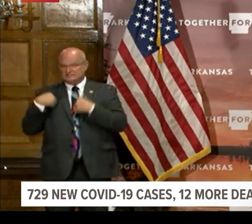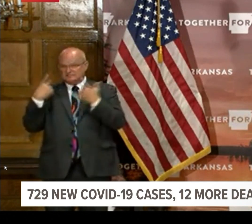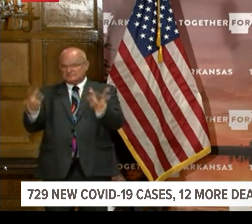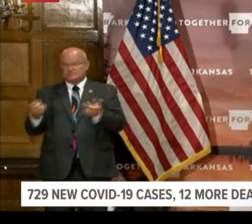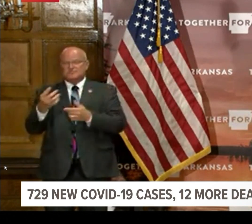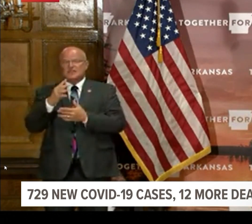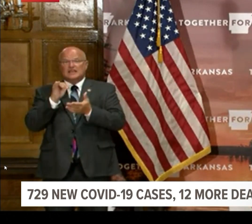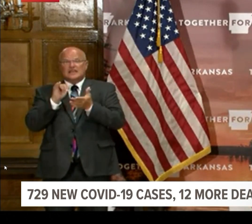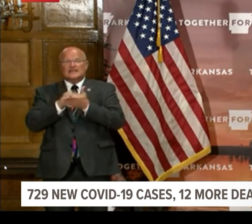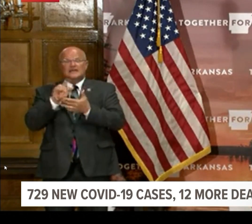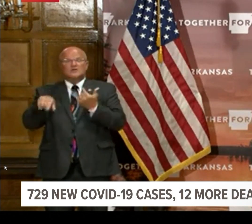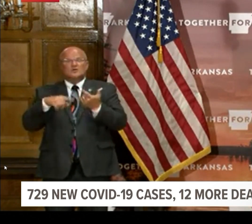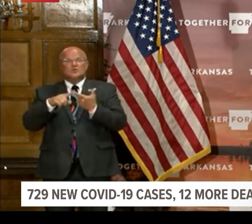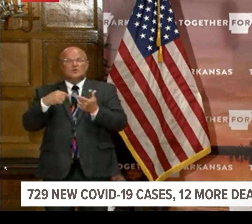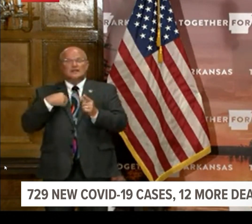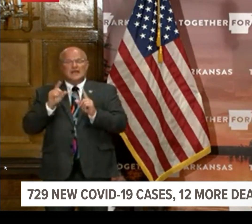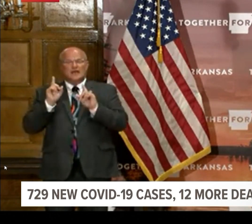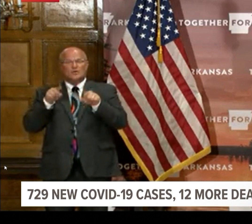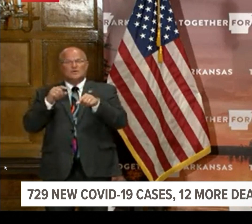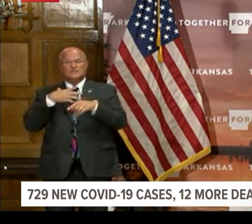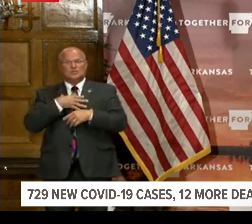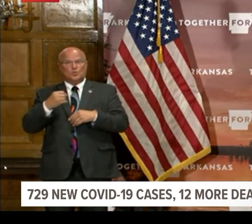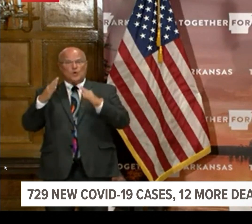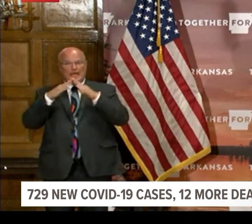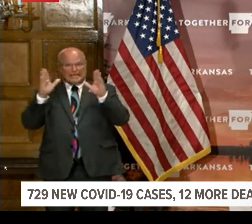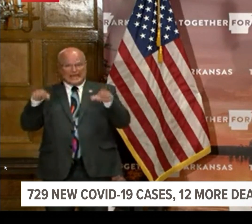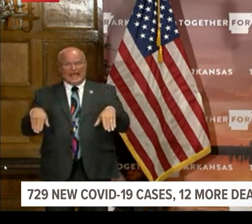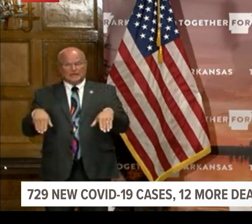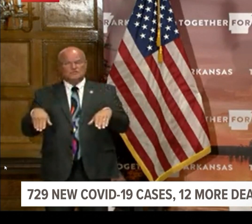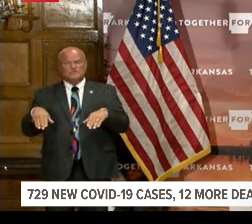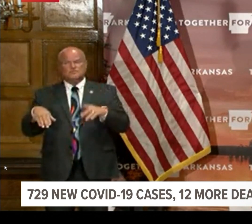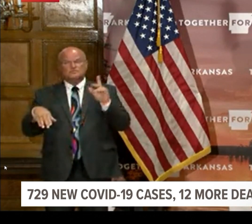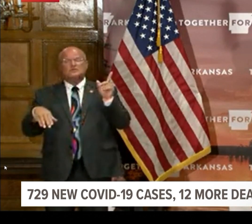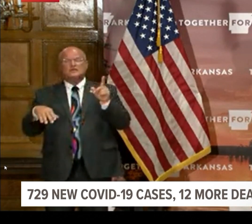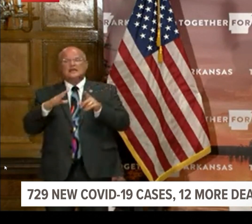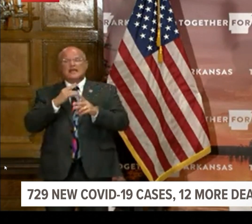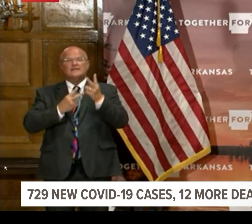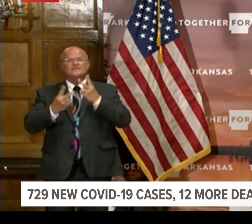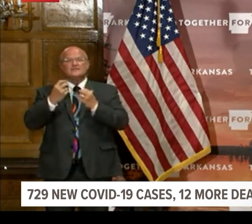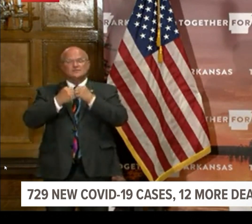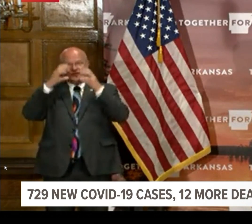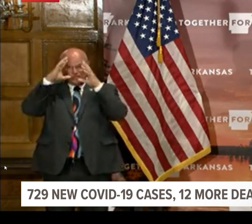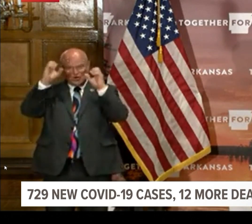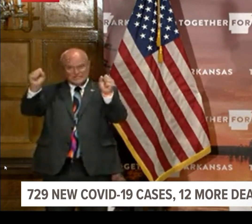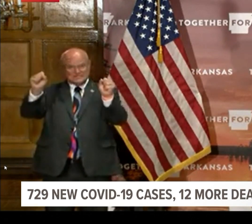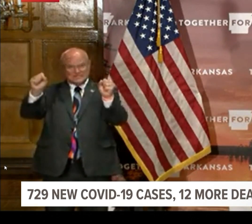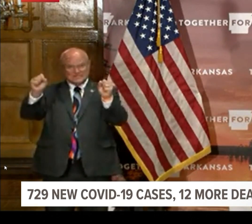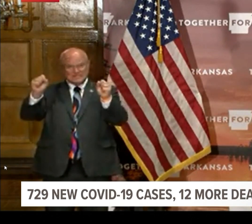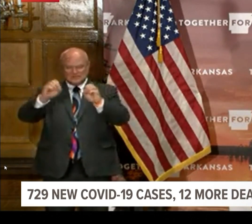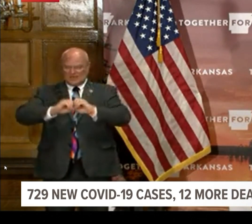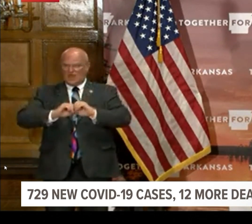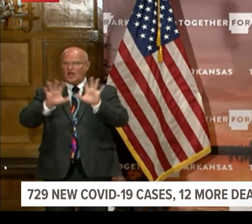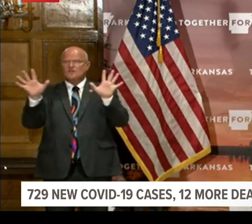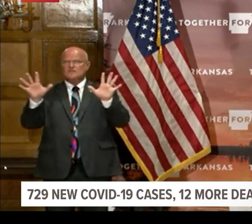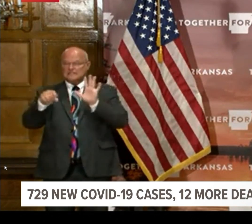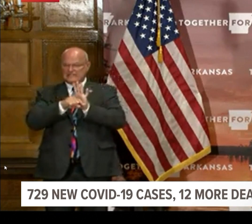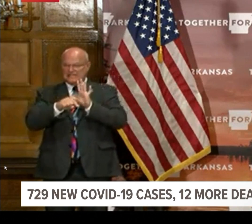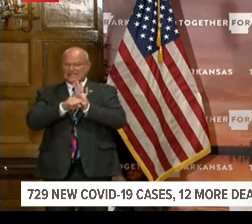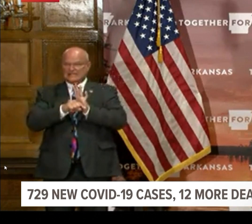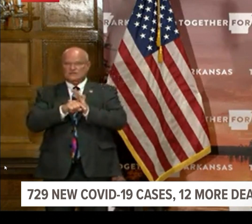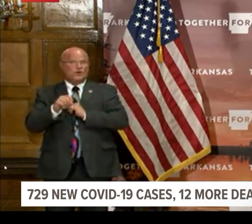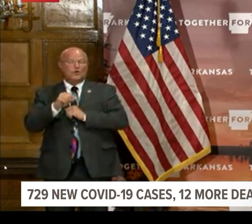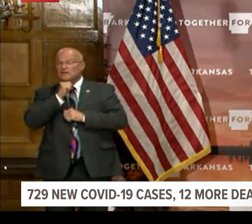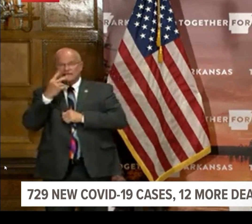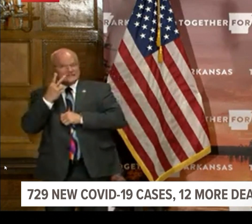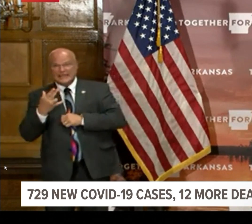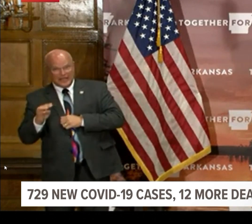and that was whenever I went into the White House and visited the president. It was obviously a negative, or I wouldn't have got